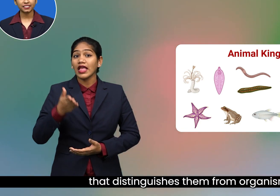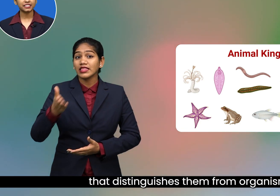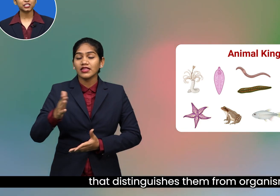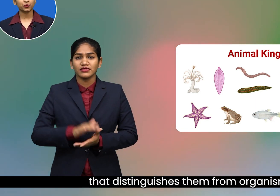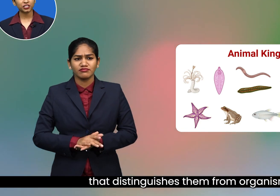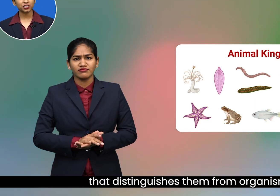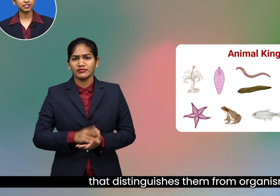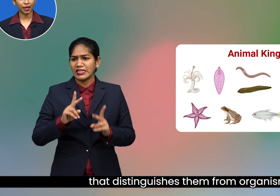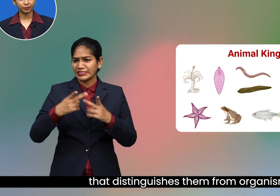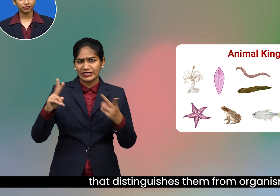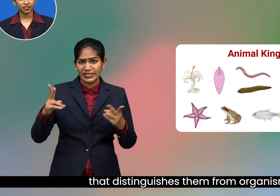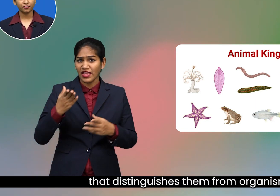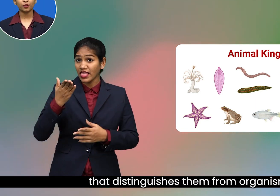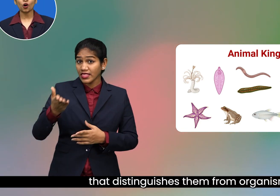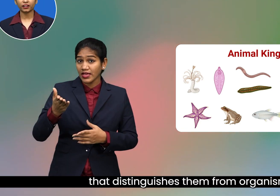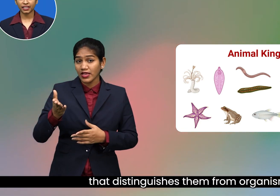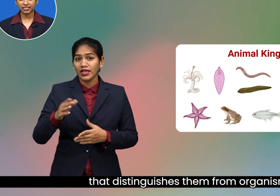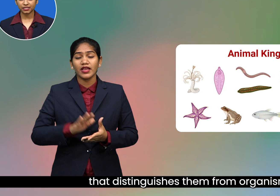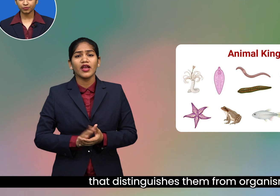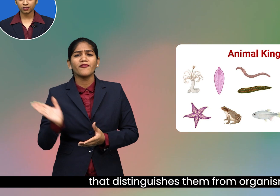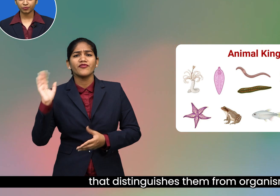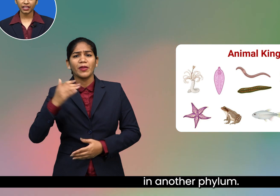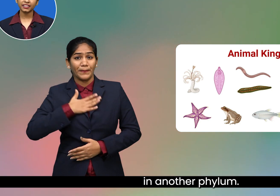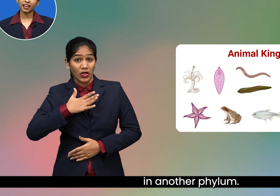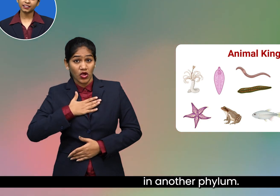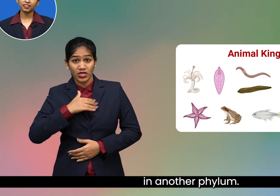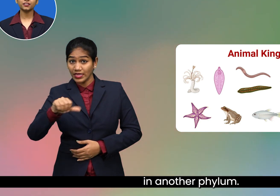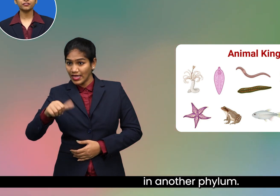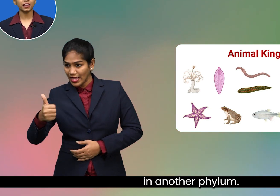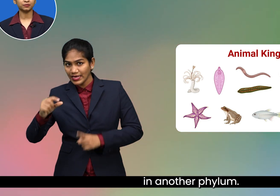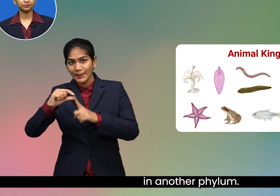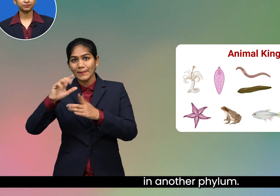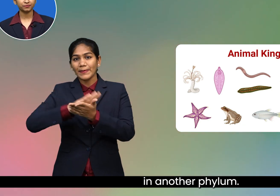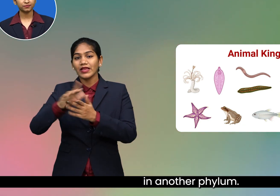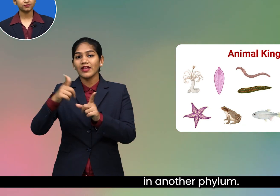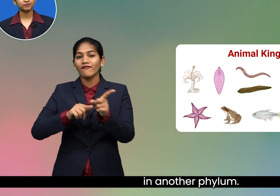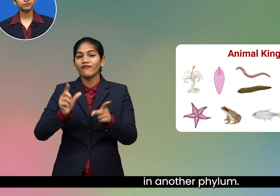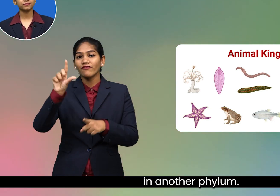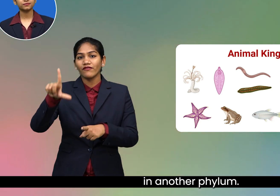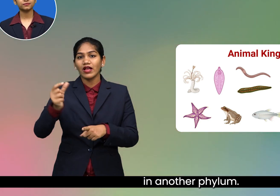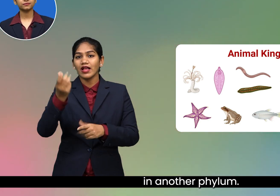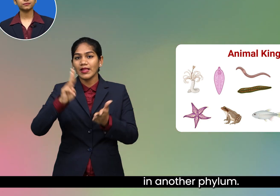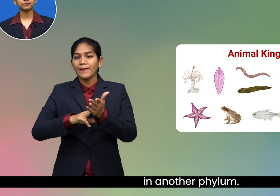that distinguishes them from organisms in another phylum.